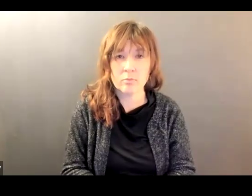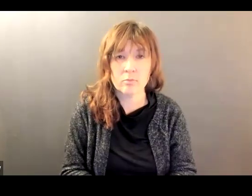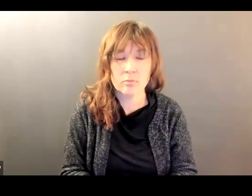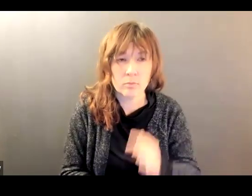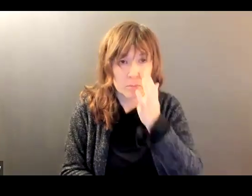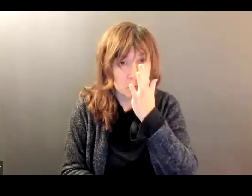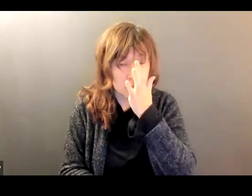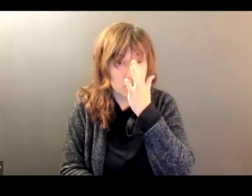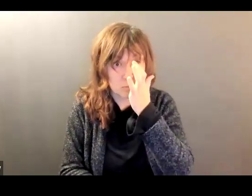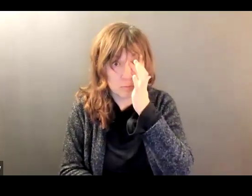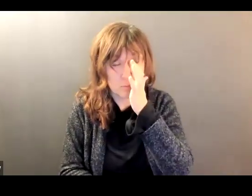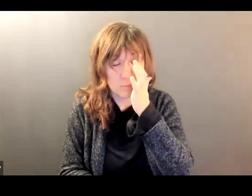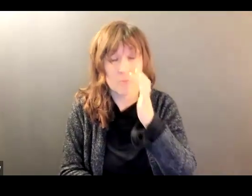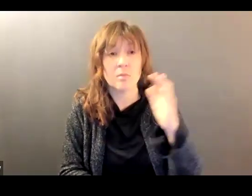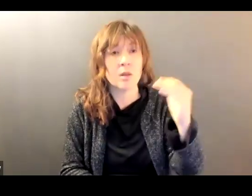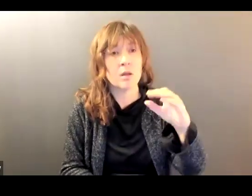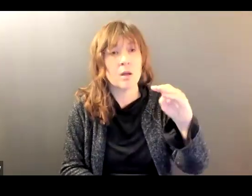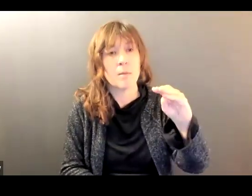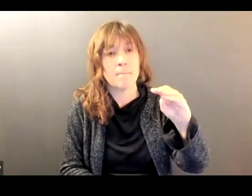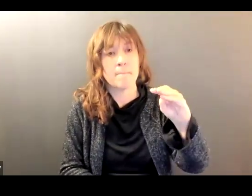Mikkel Jones.